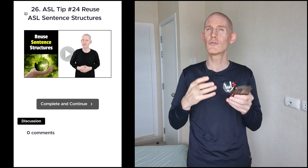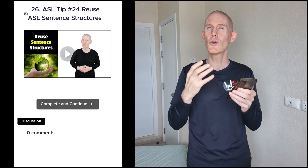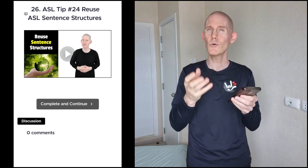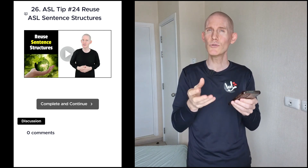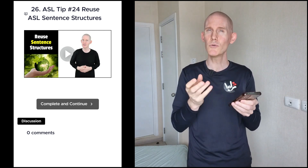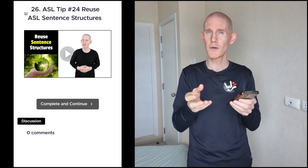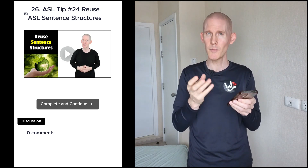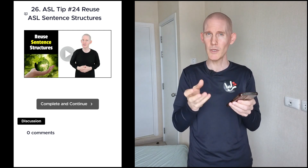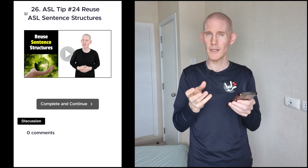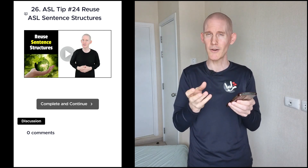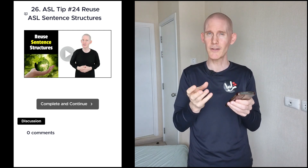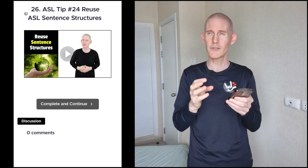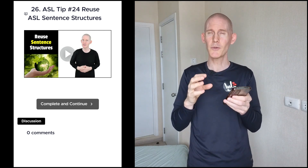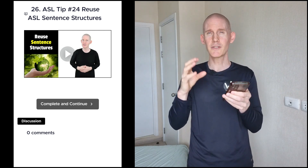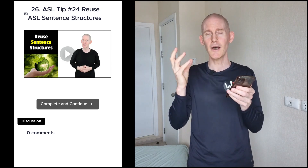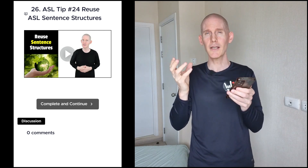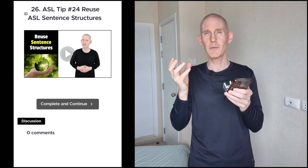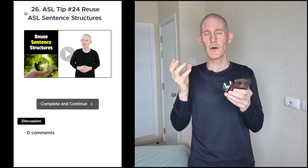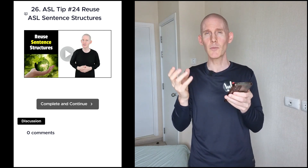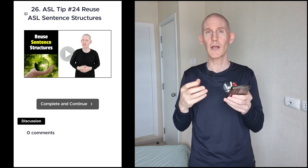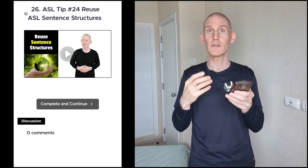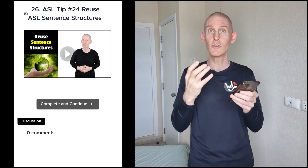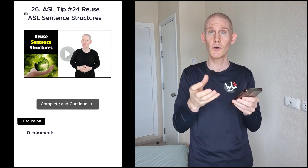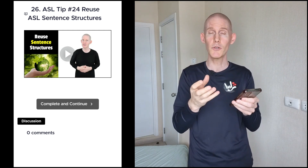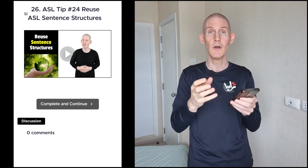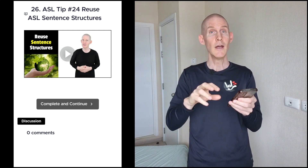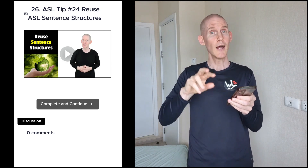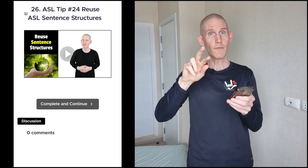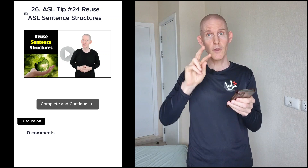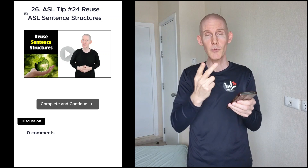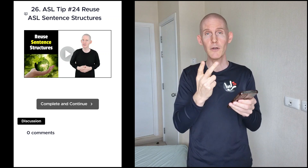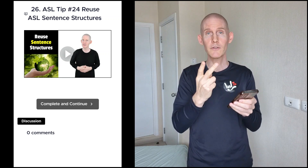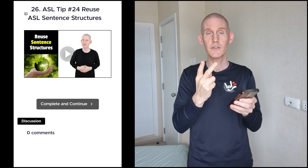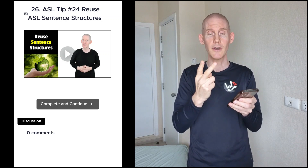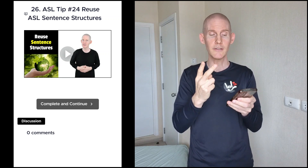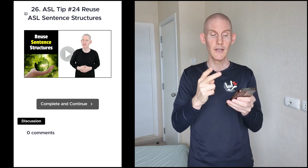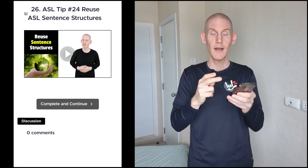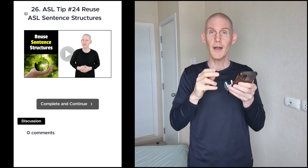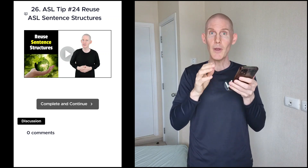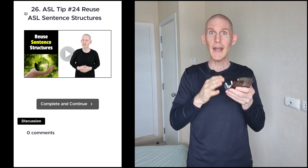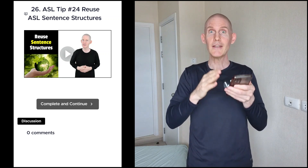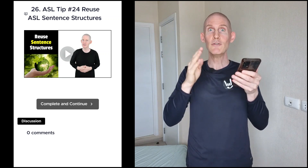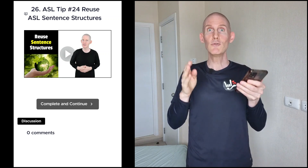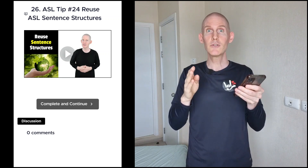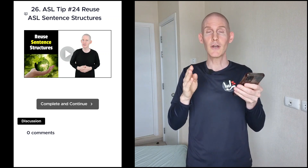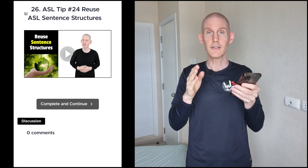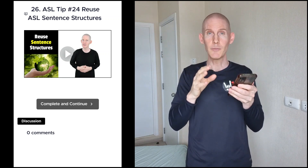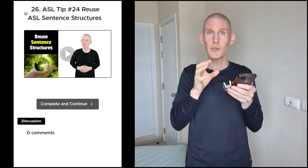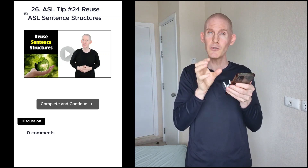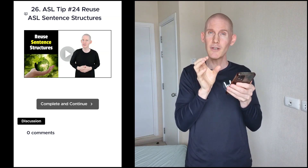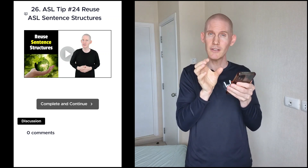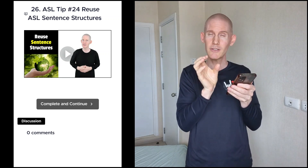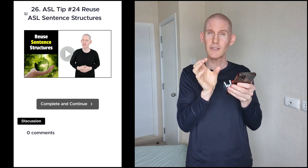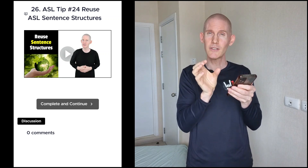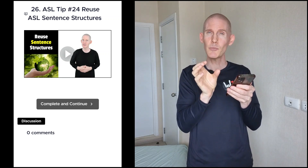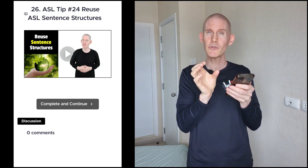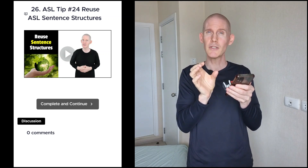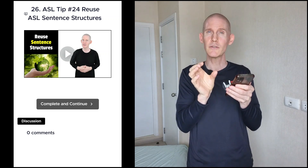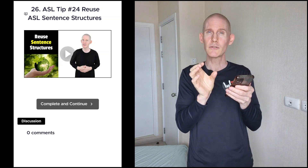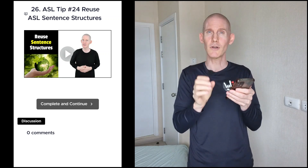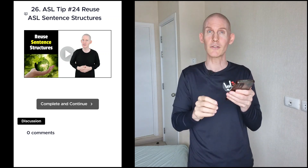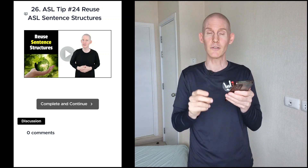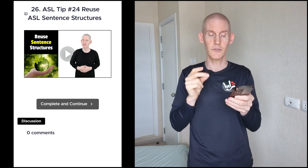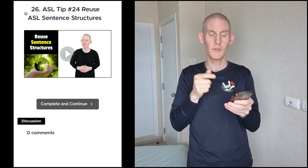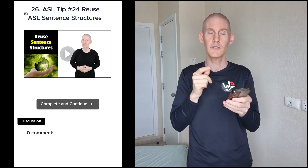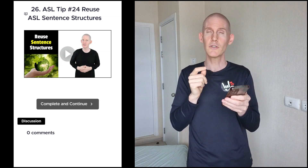and it shows you what I mean, all right? There's always talking about it, but I can show you. I'm flipping out the signs. I'm adding new signs. I'm building on just a simple